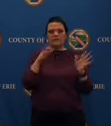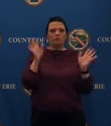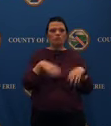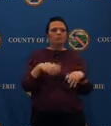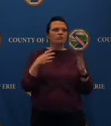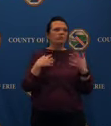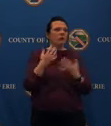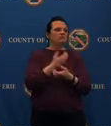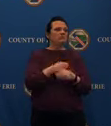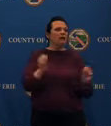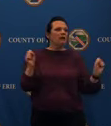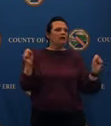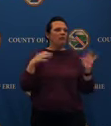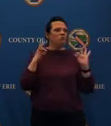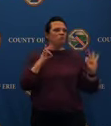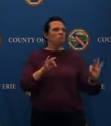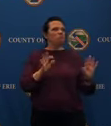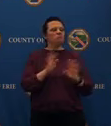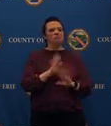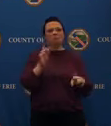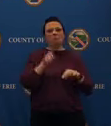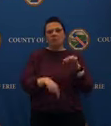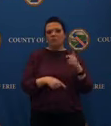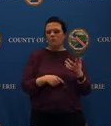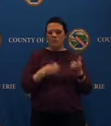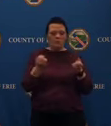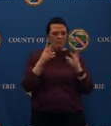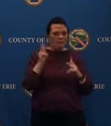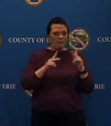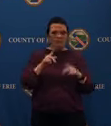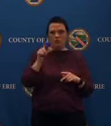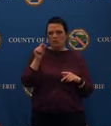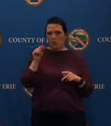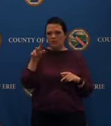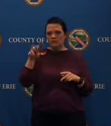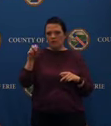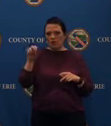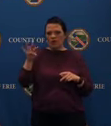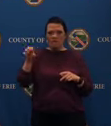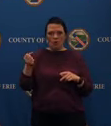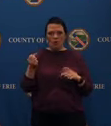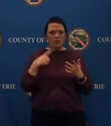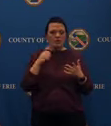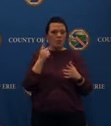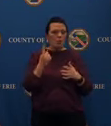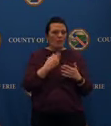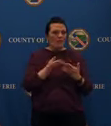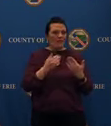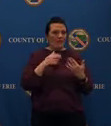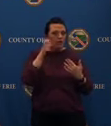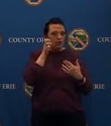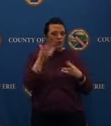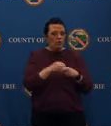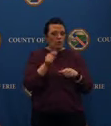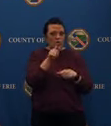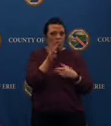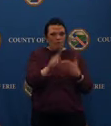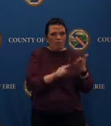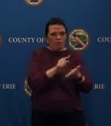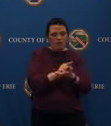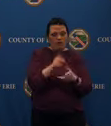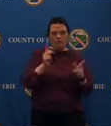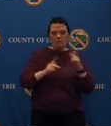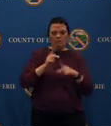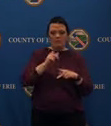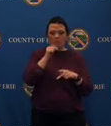we got a bunch of people in their 20s who have it, a lot of people in their 30s and 40s. And the one thing I heard in the last 24 hours from people who've